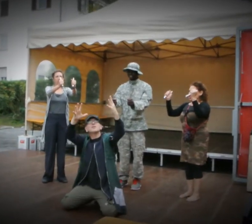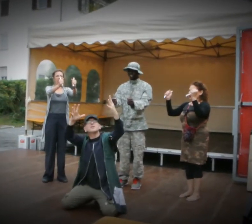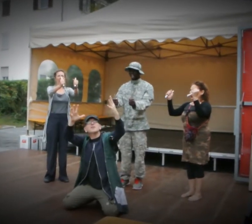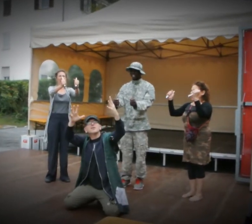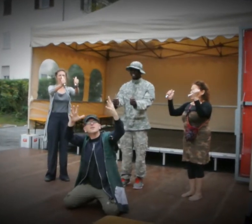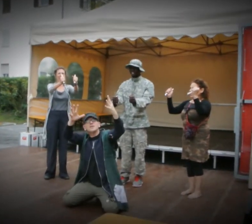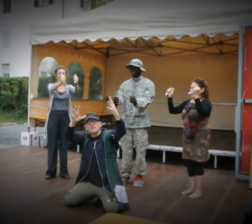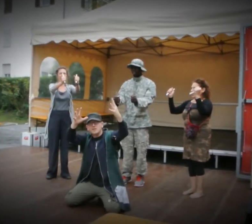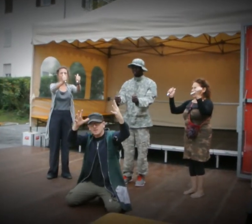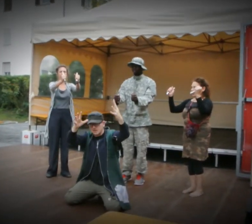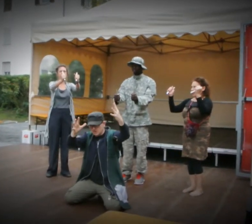shiny.